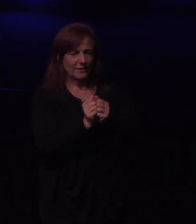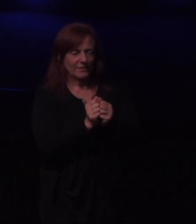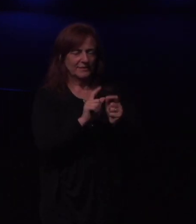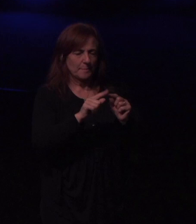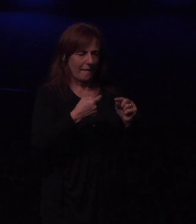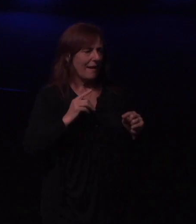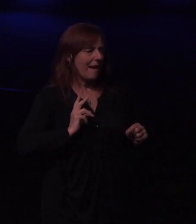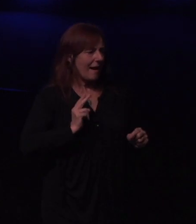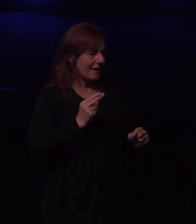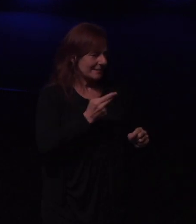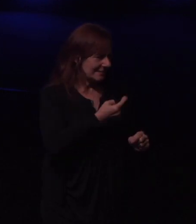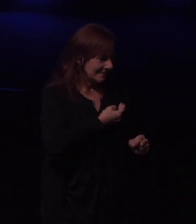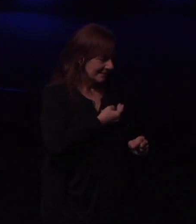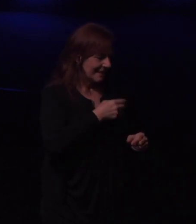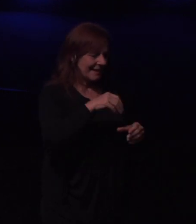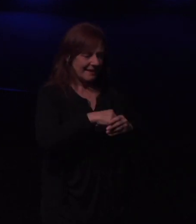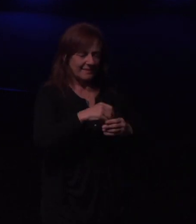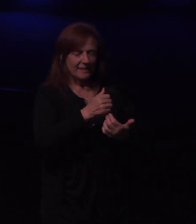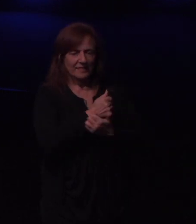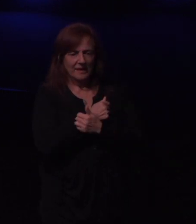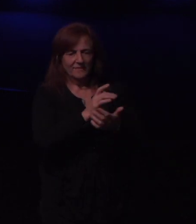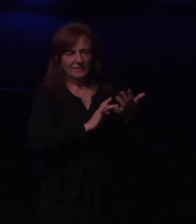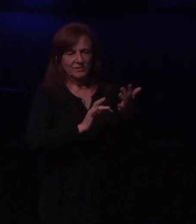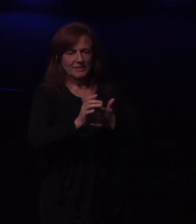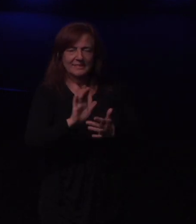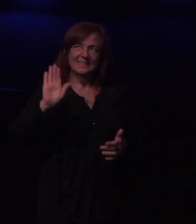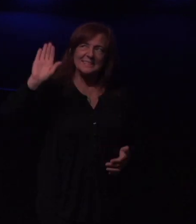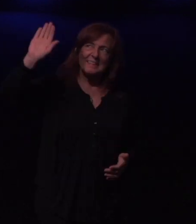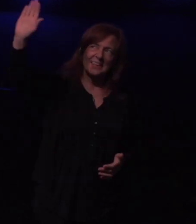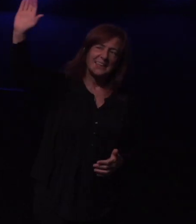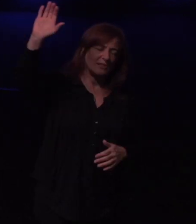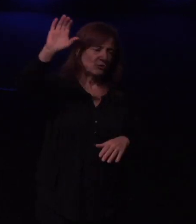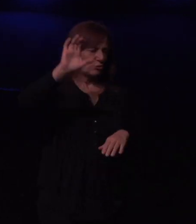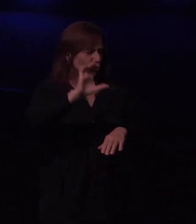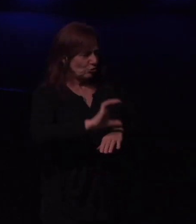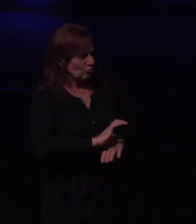of Jesus. And it's about him. It's his church.